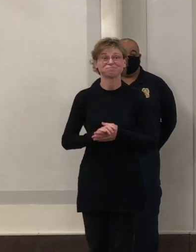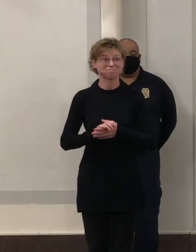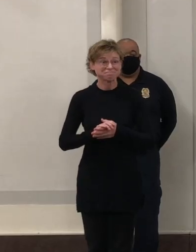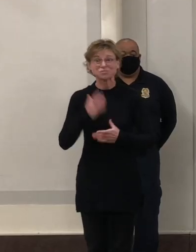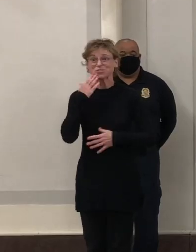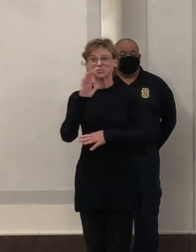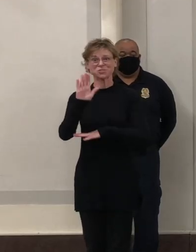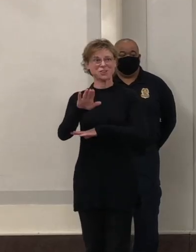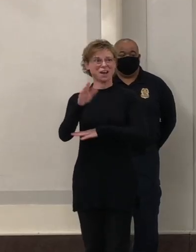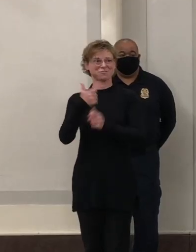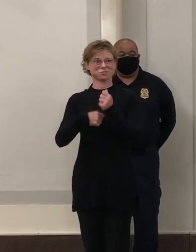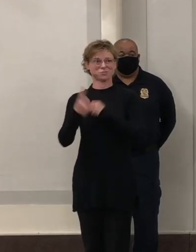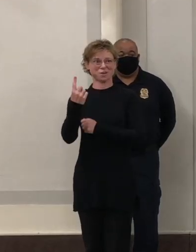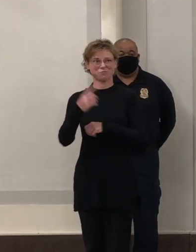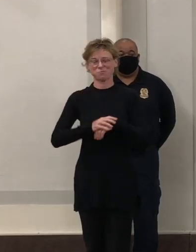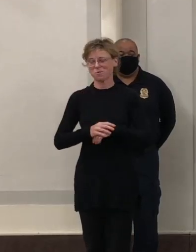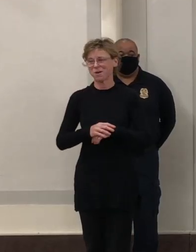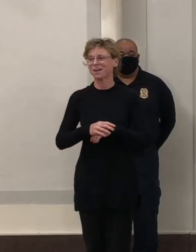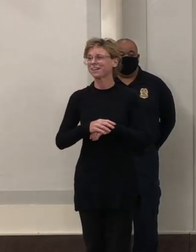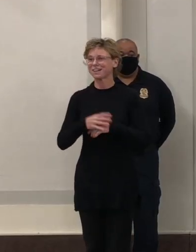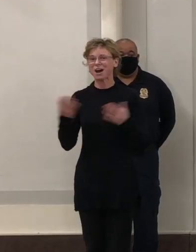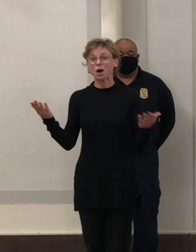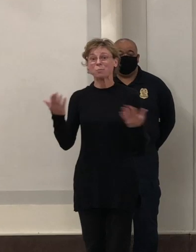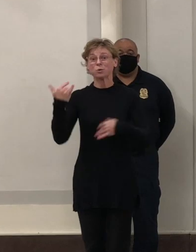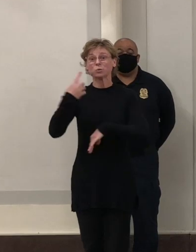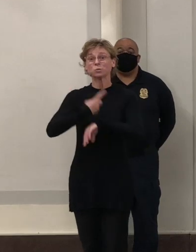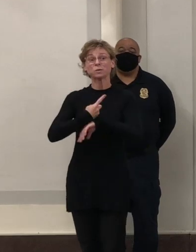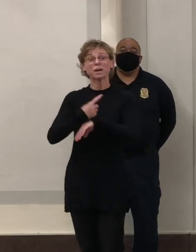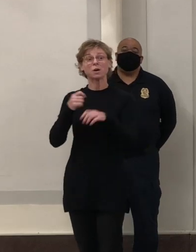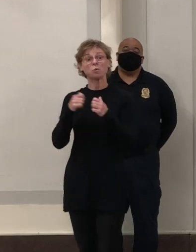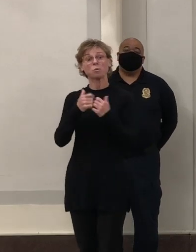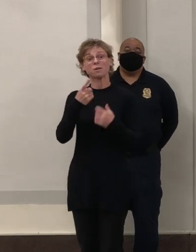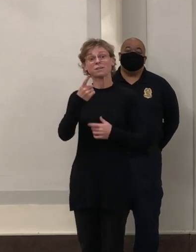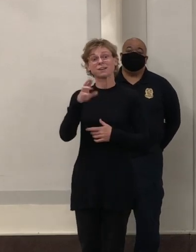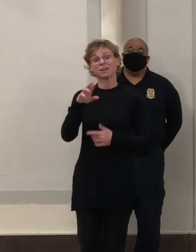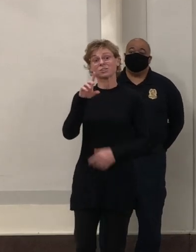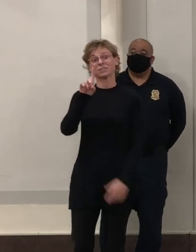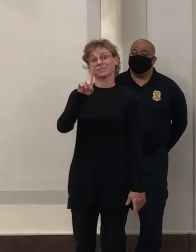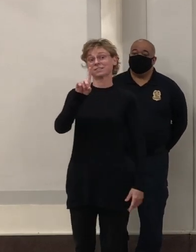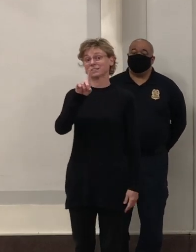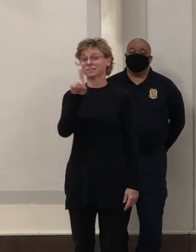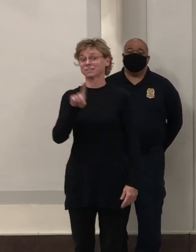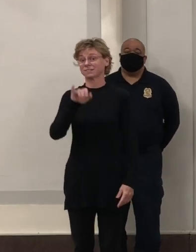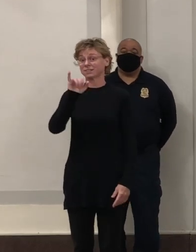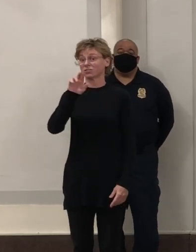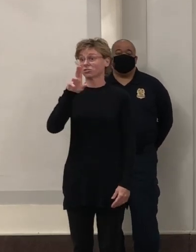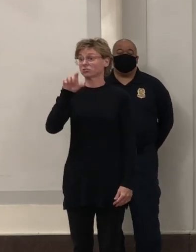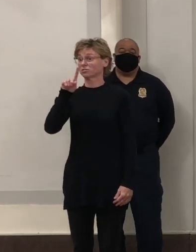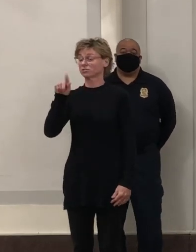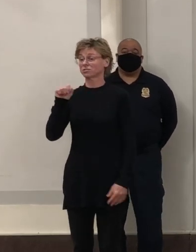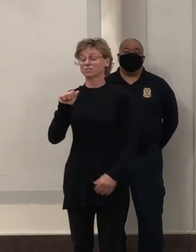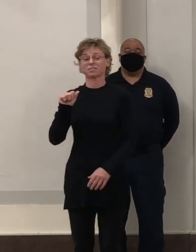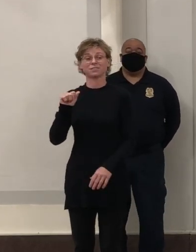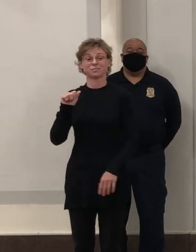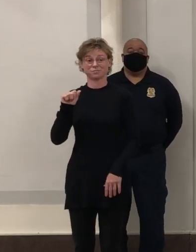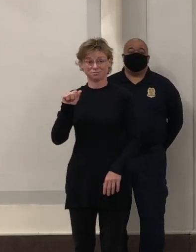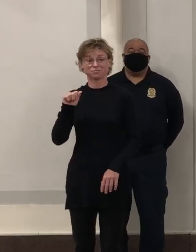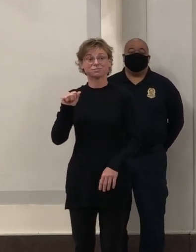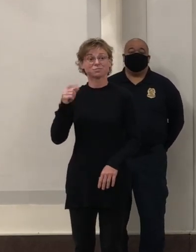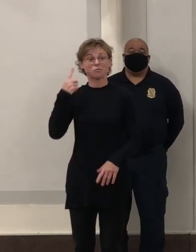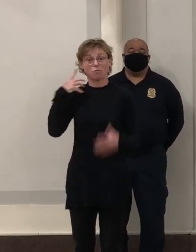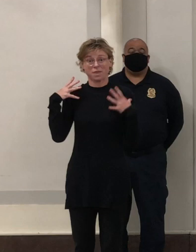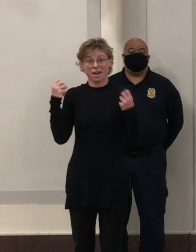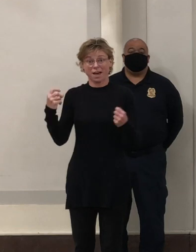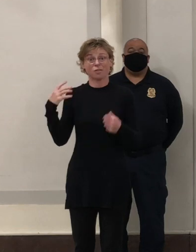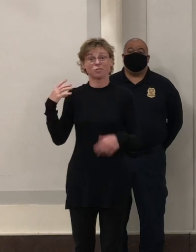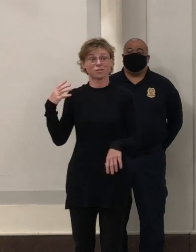Good afternoon, everyone. I am here today with Dr. Zeraza, our Health Commissioner, our Police Commissioner, Michael Harrison,